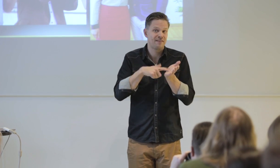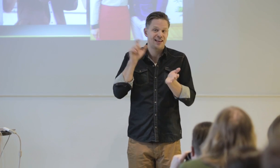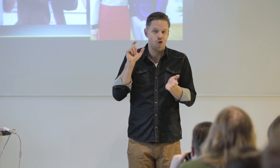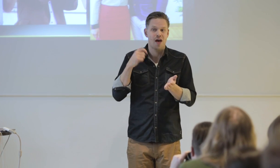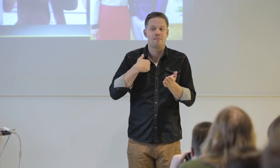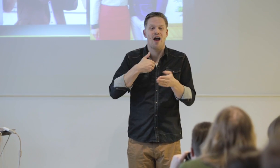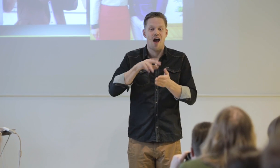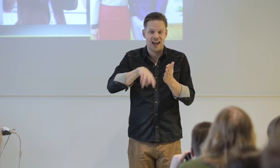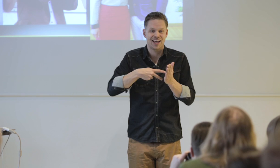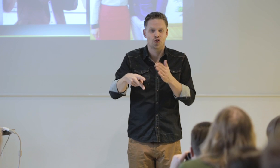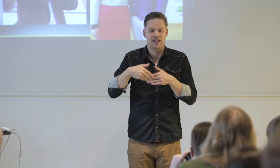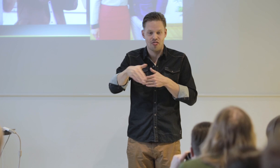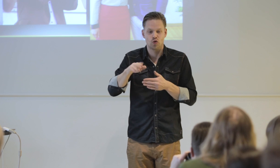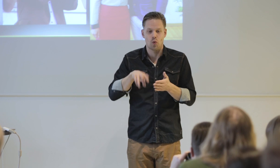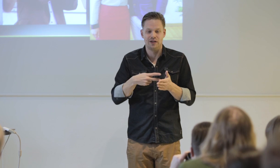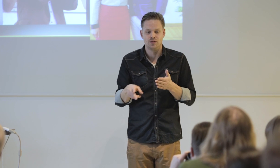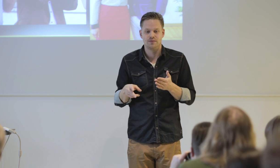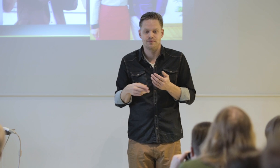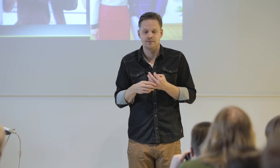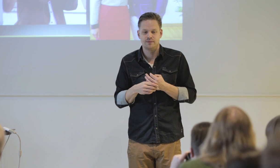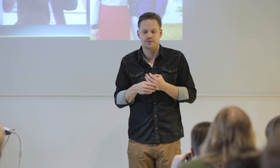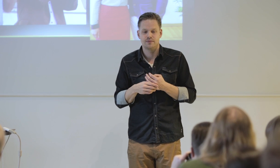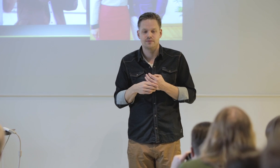representative. And last week, I signed